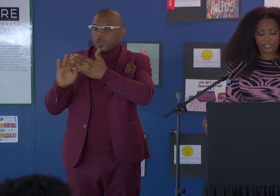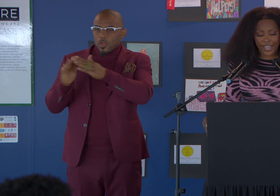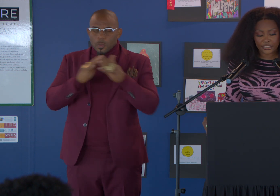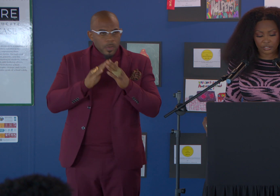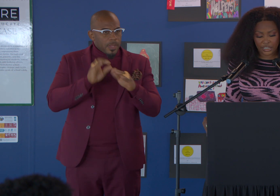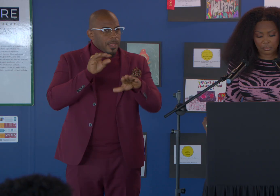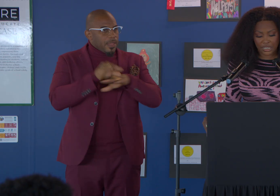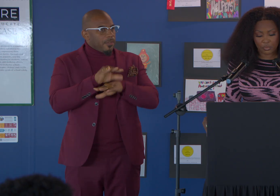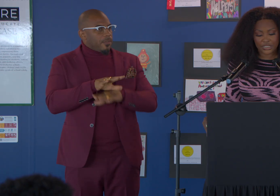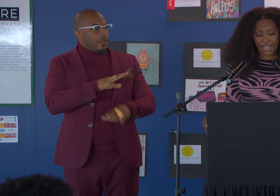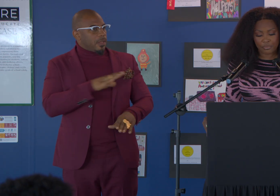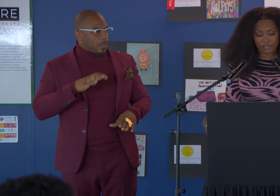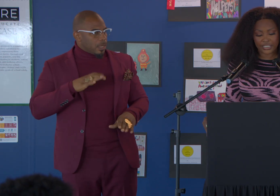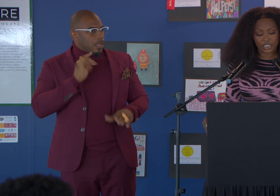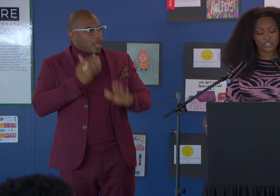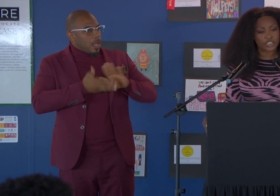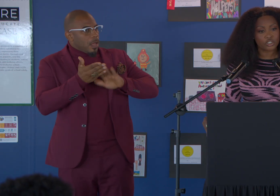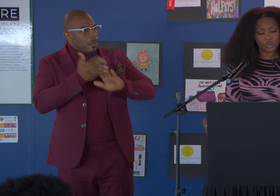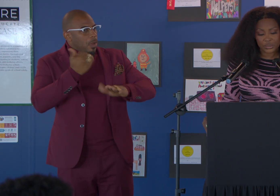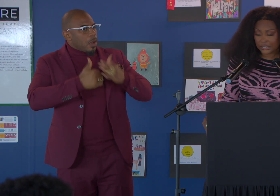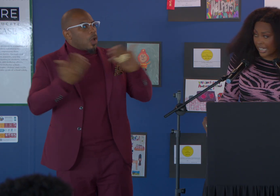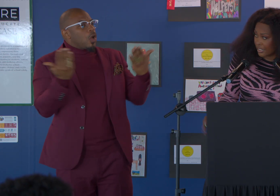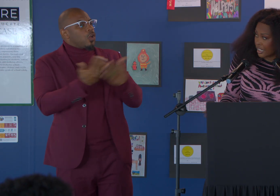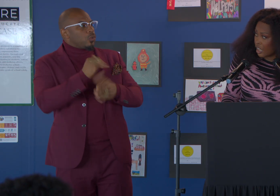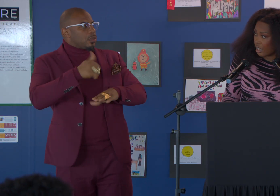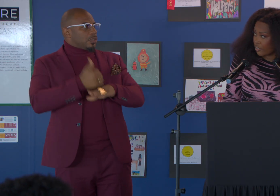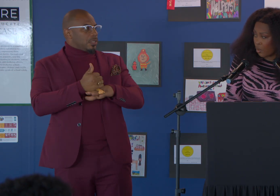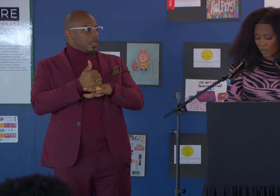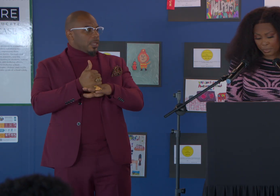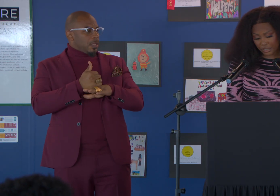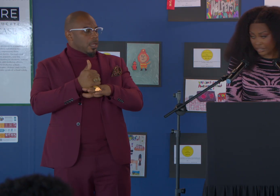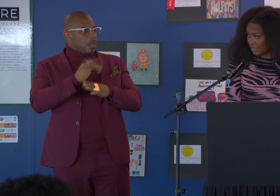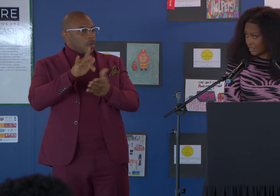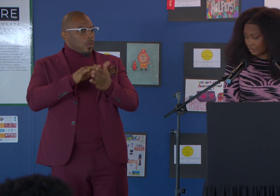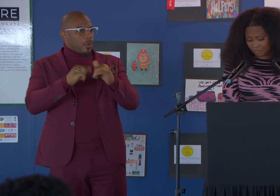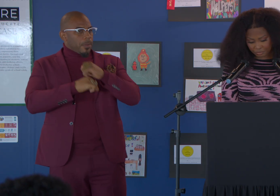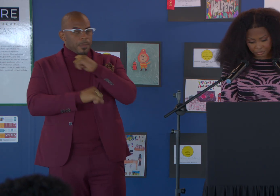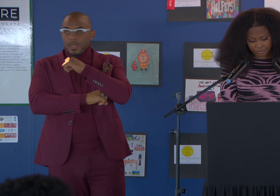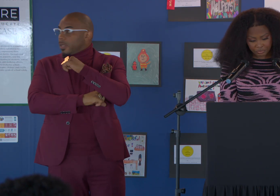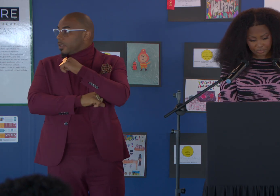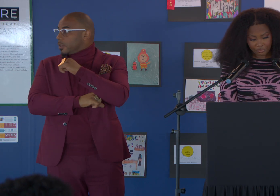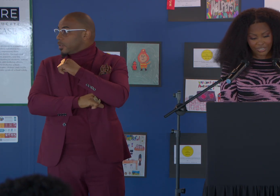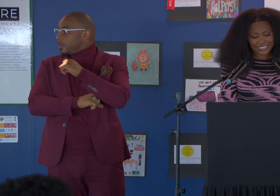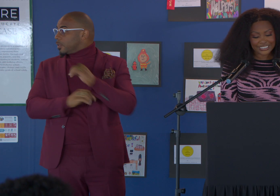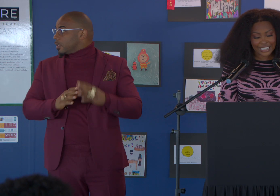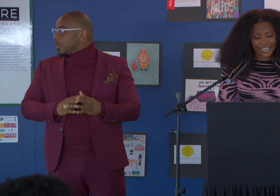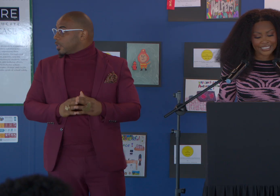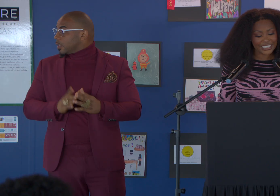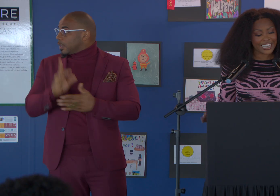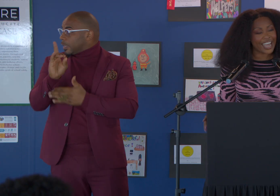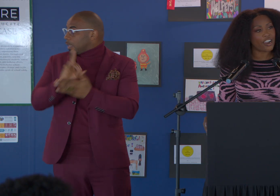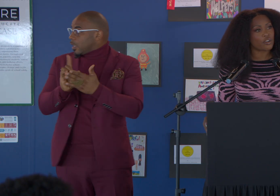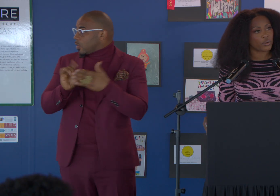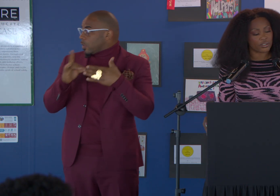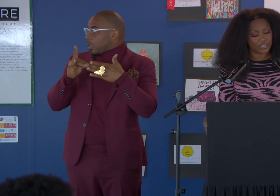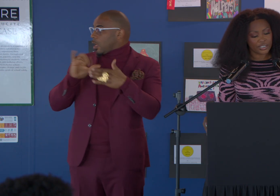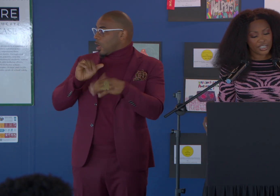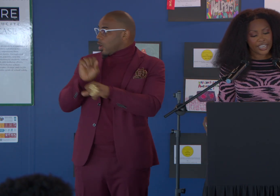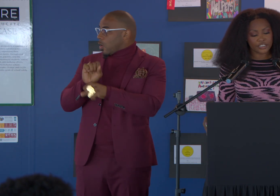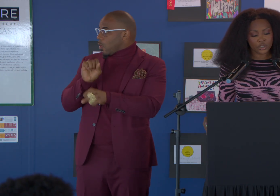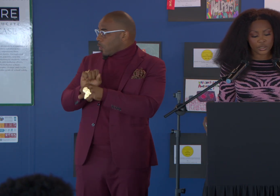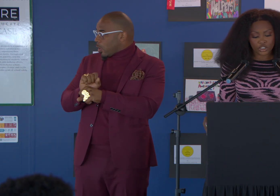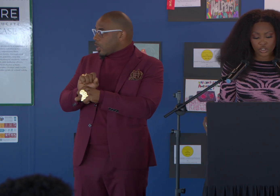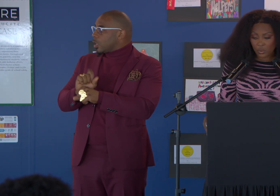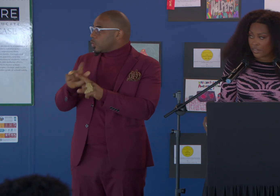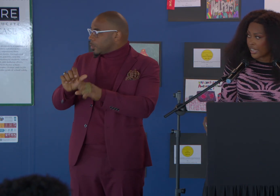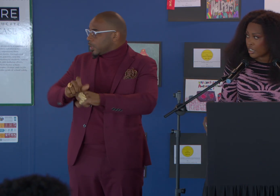Community Advisory Committee, which operates under a new set of core pillars designed to guide our work